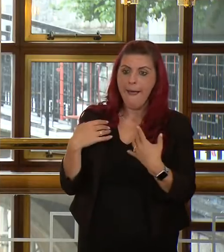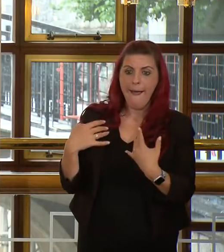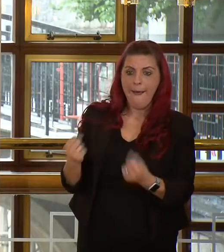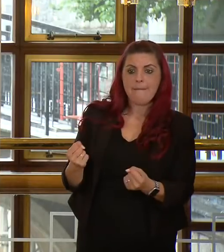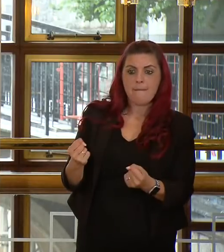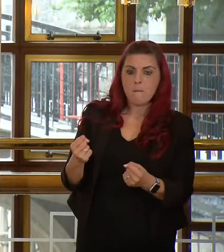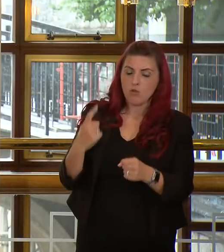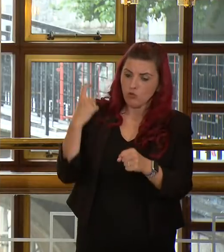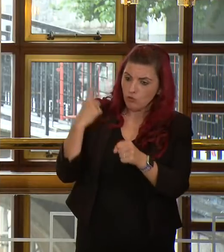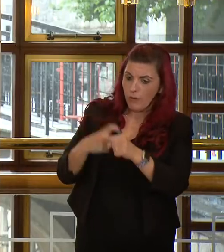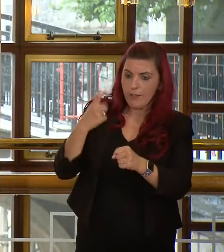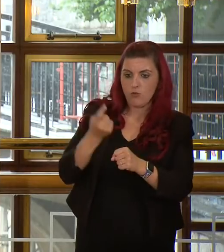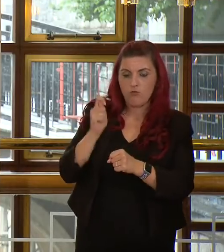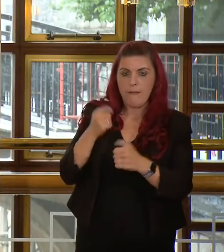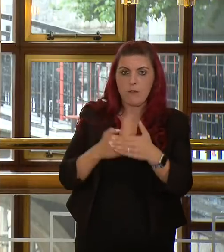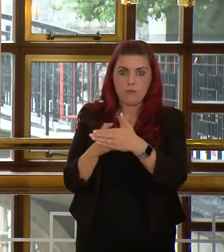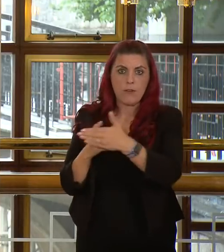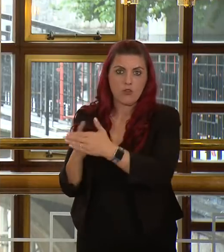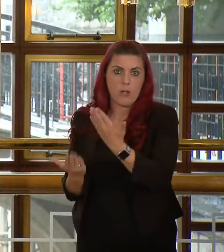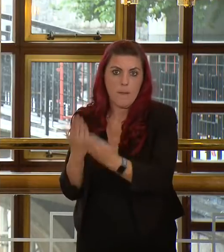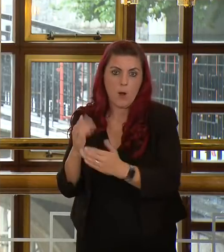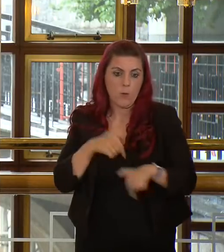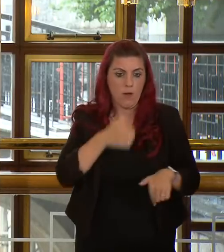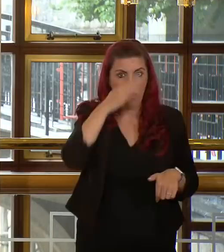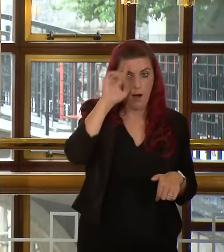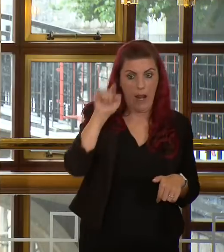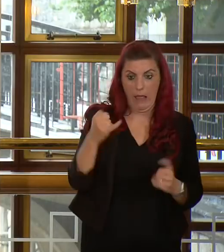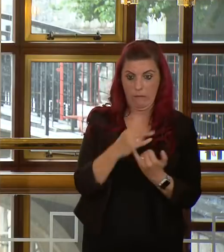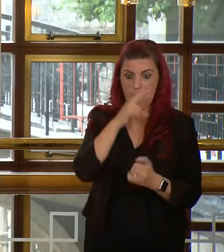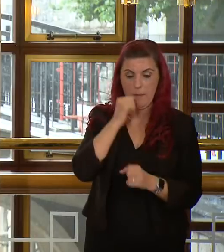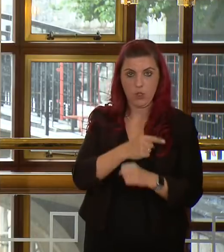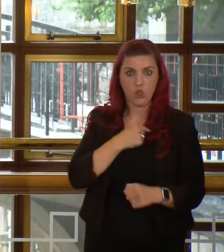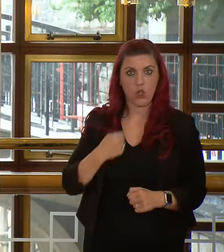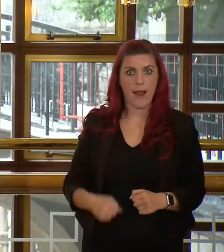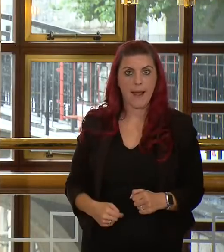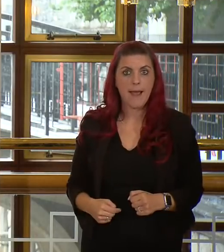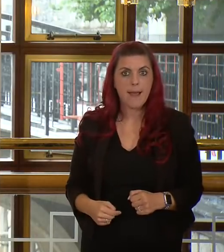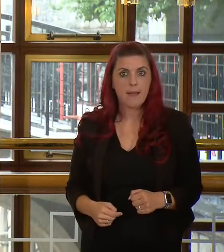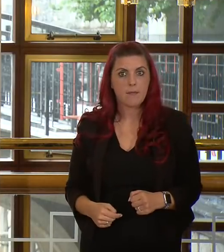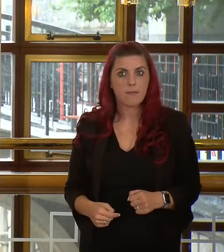much stricter travel restrictions than we have. China, for example, New Zealand.